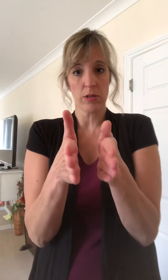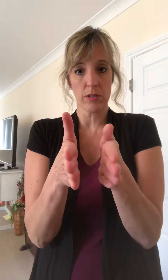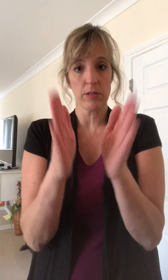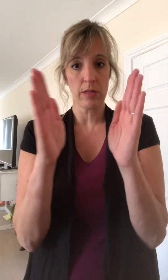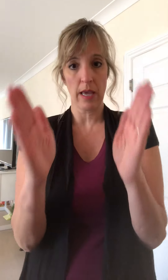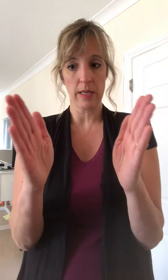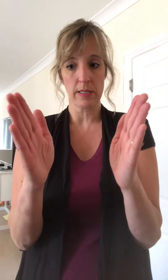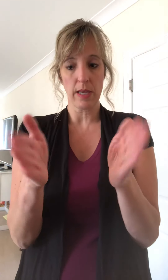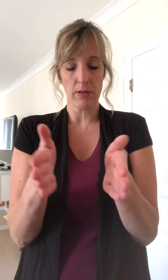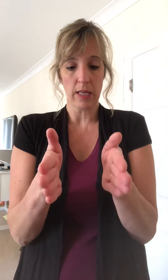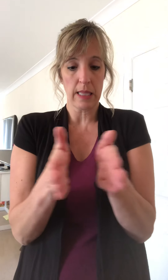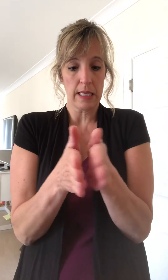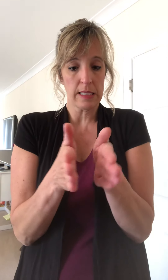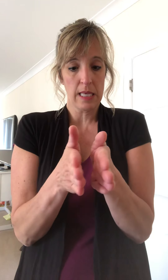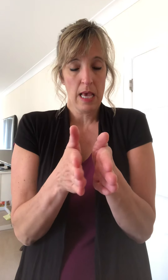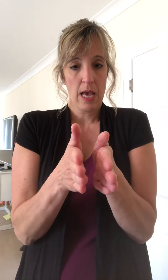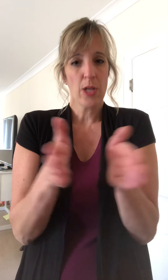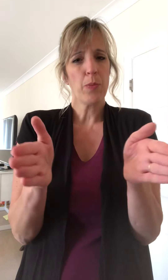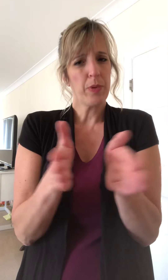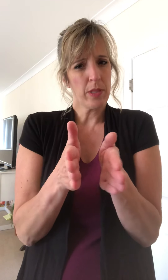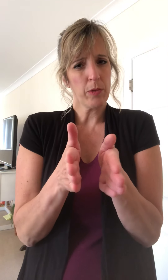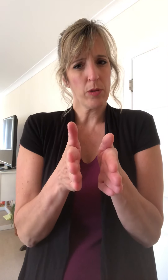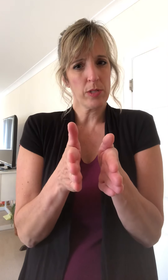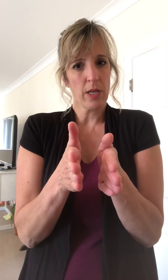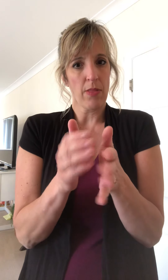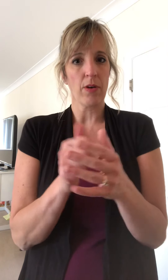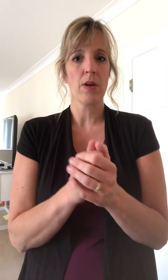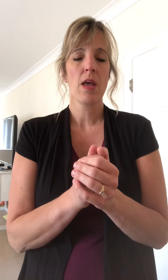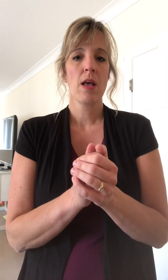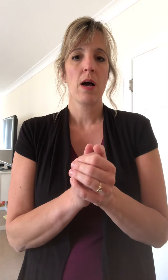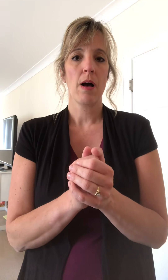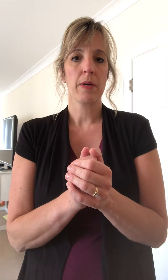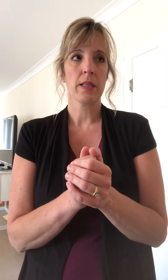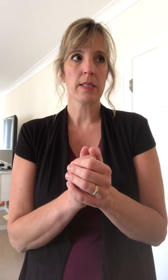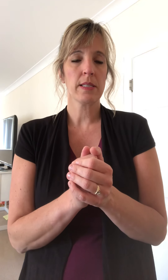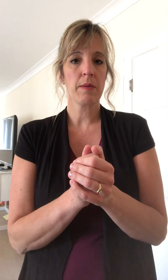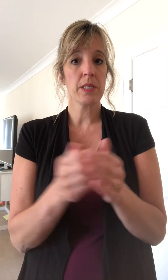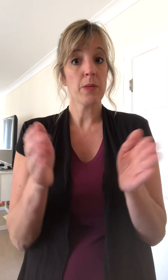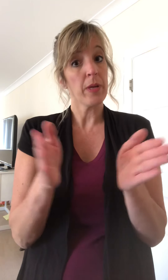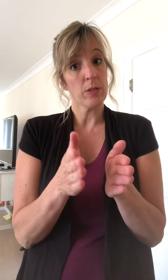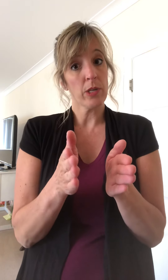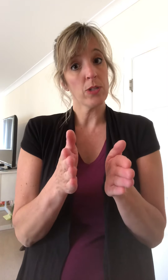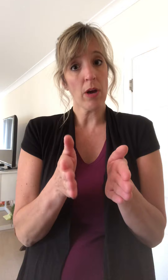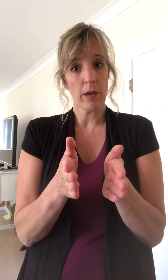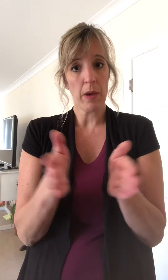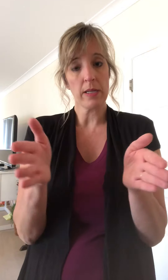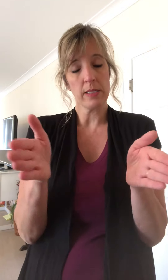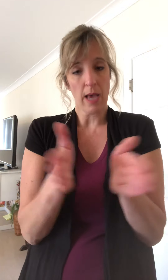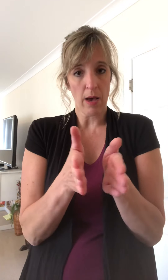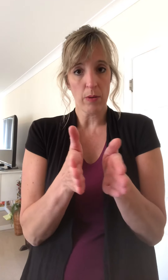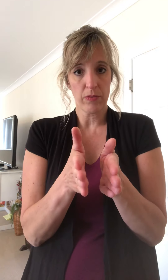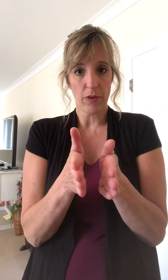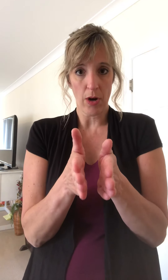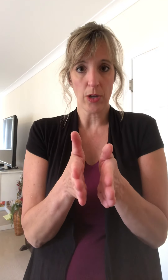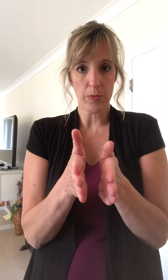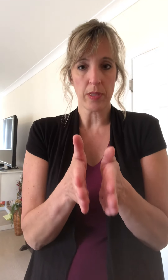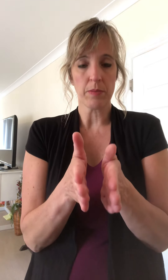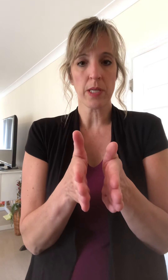your hands together like this and you put them close together. And lots of times it depends on what you're talking about as to how far you put them